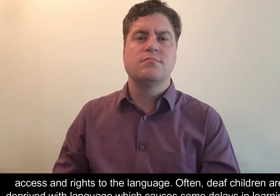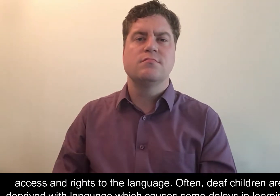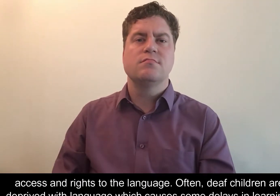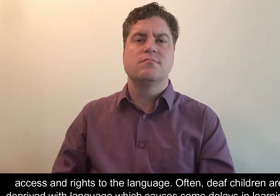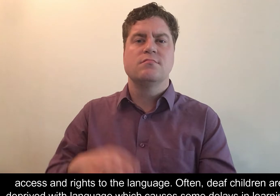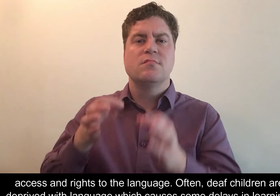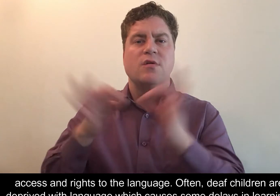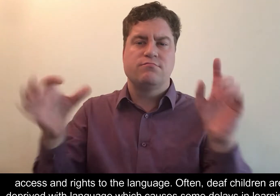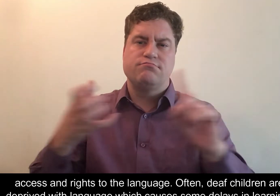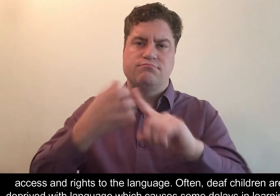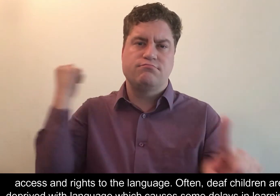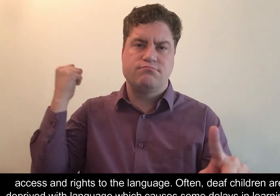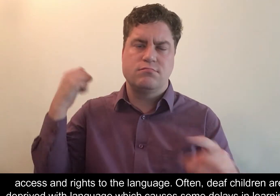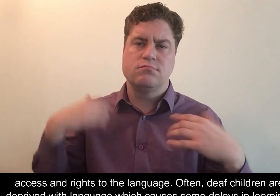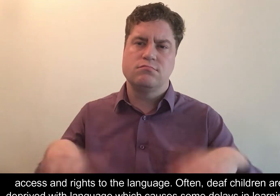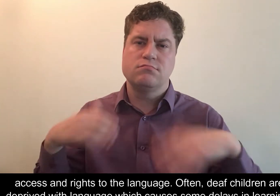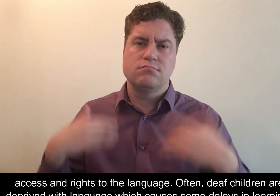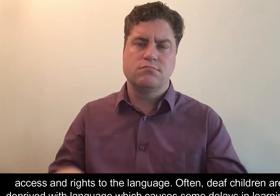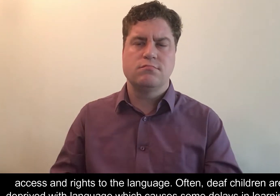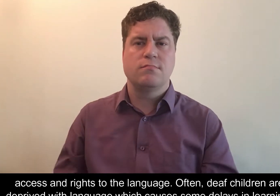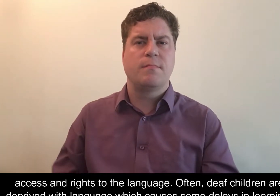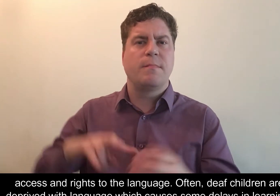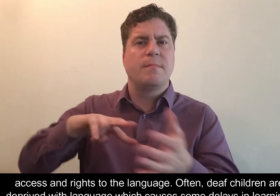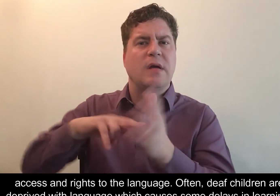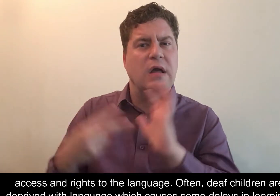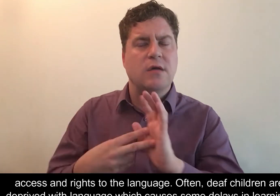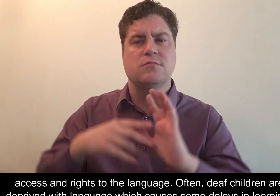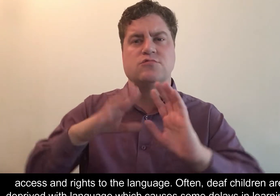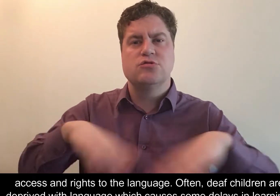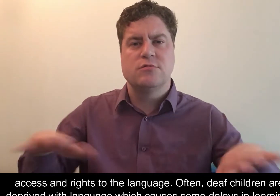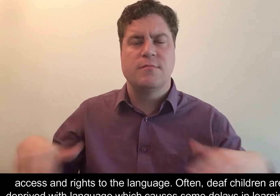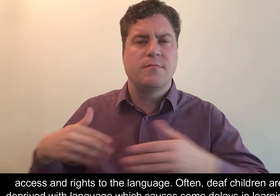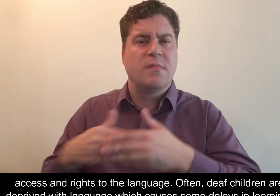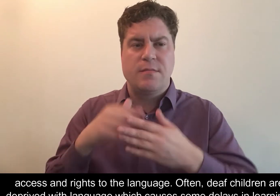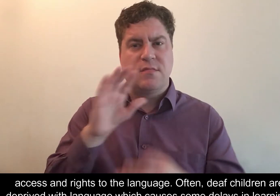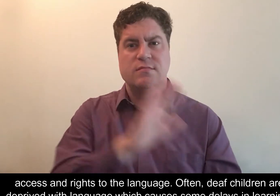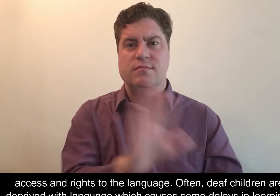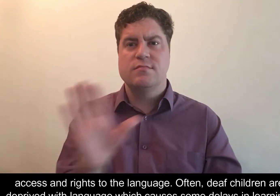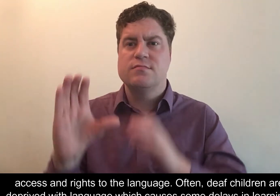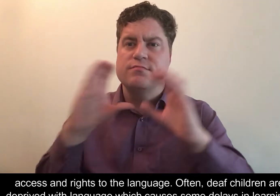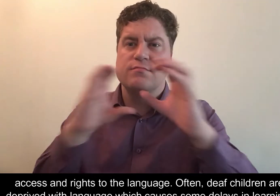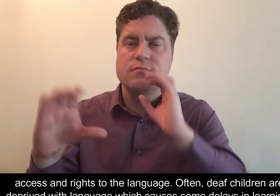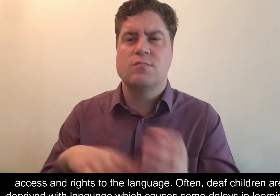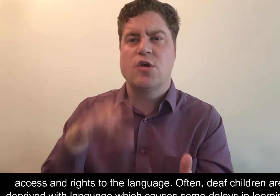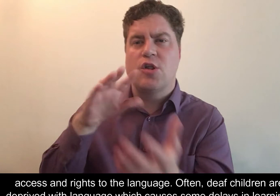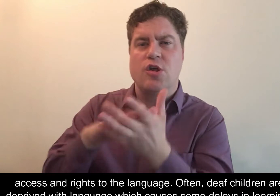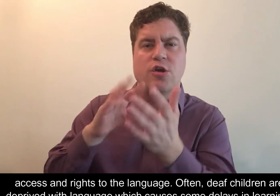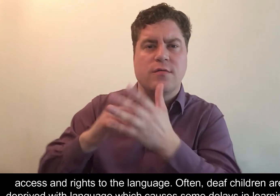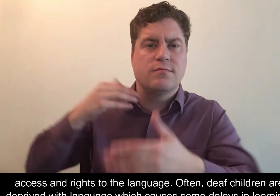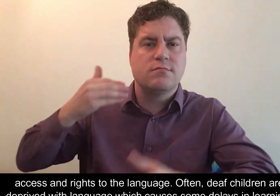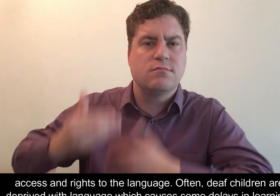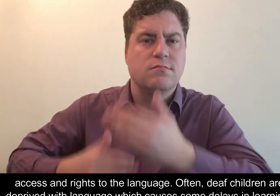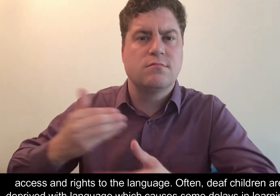Often, children are deprived of their language, meaning that children, their babies,